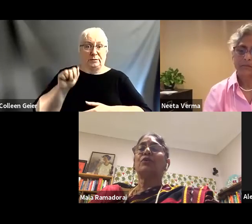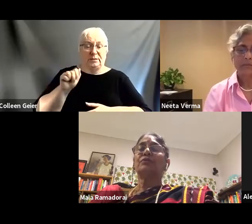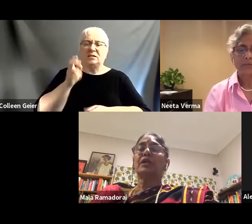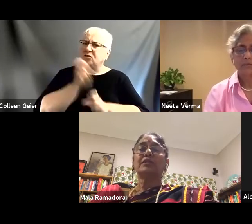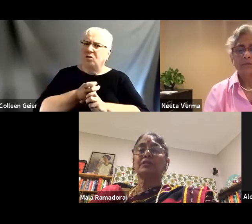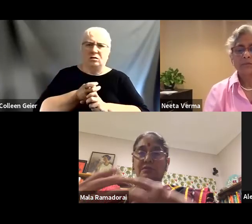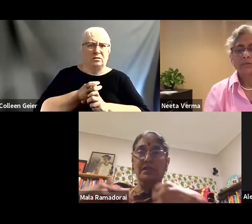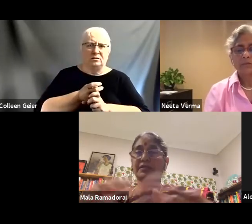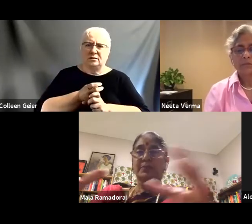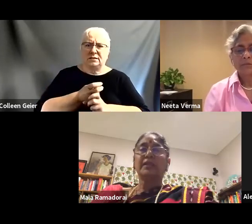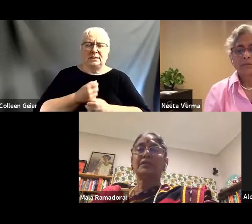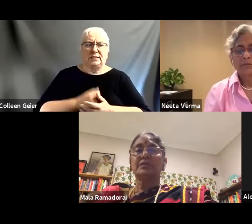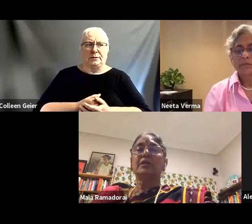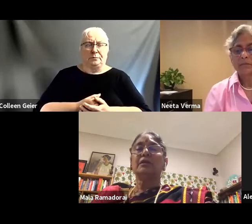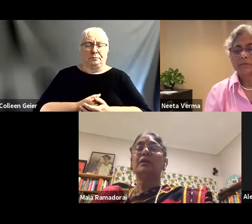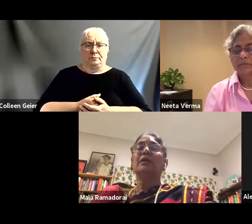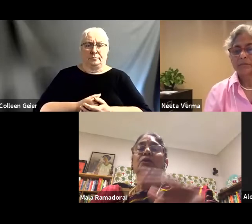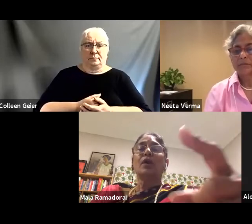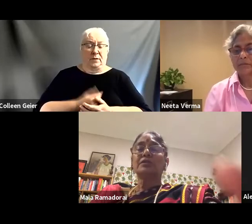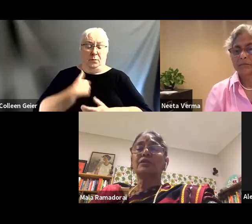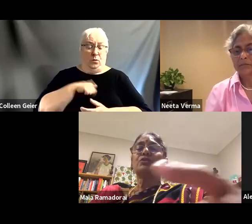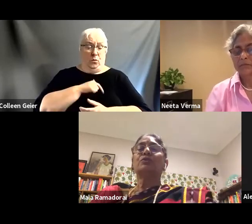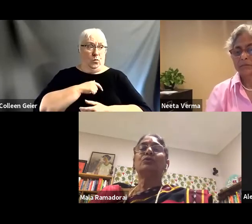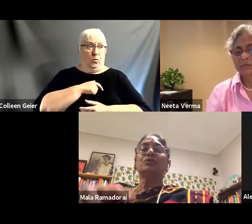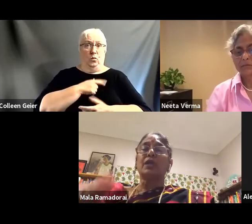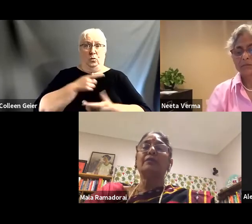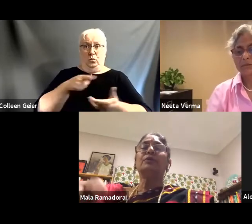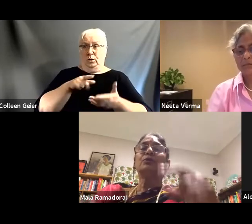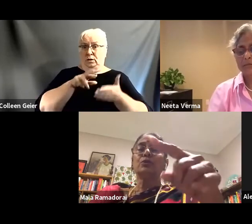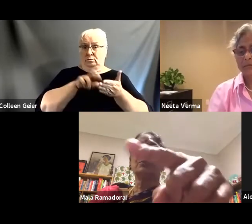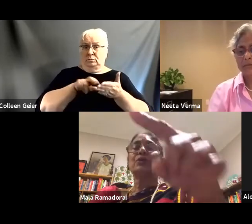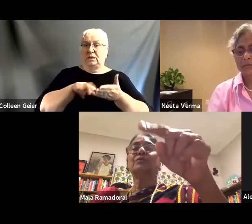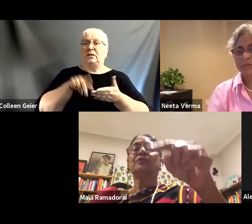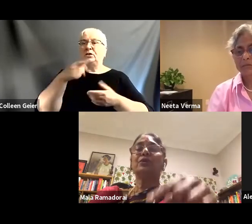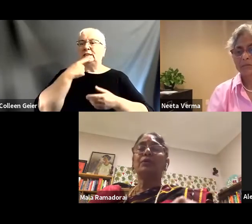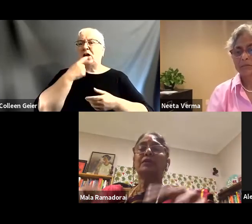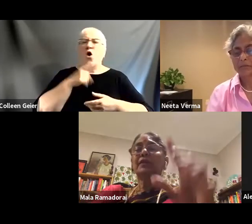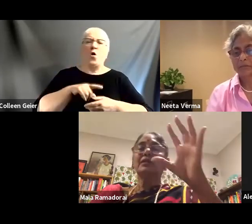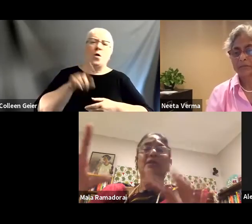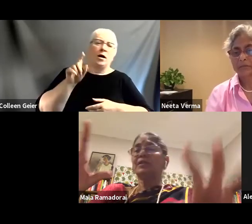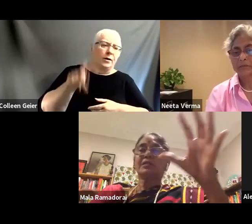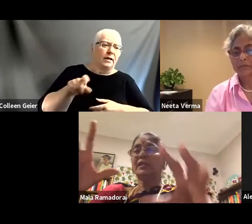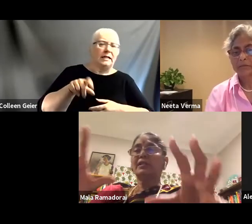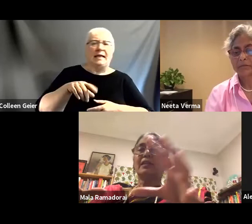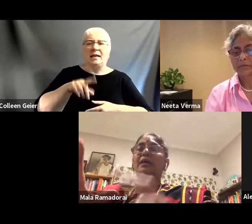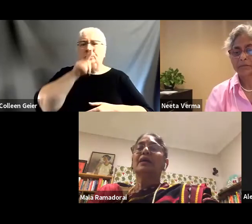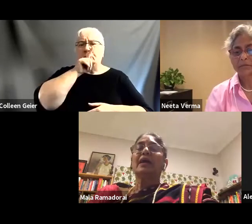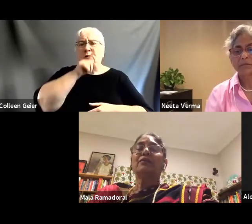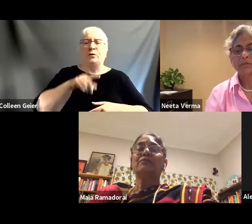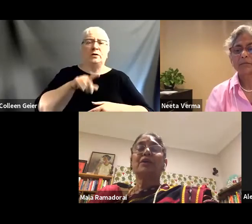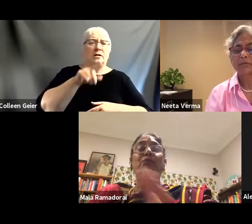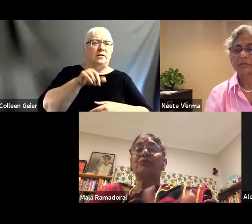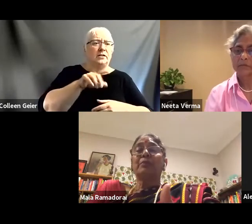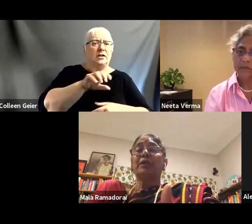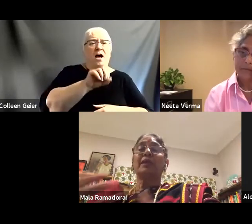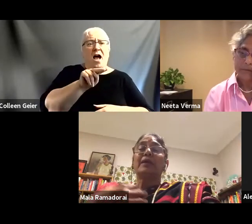First of all, for us as panelists here, you ask us to mute or unmute or put on the video, and it's a little kind